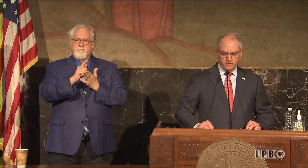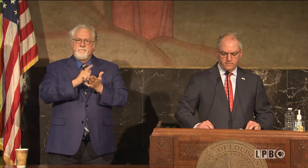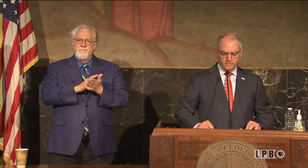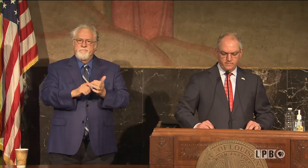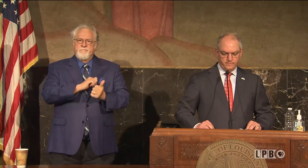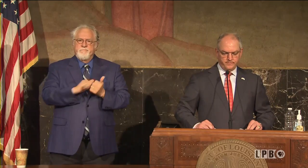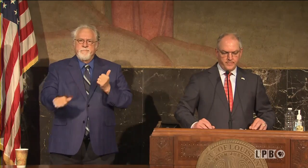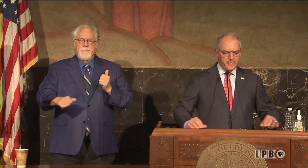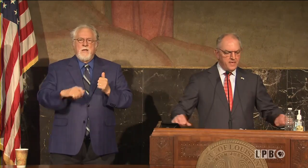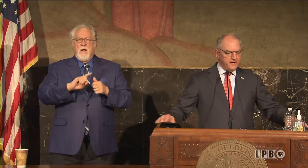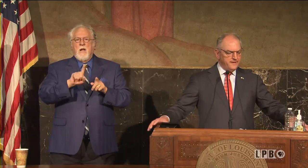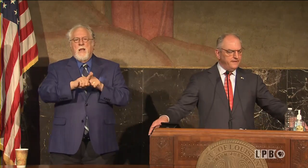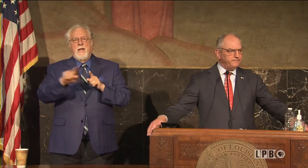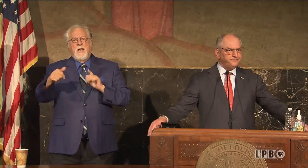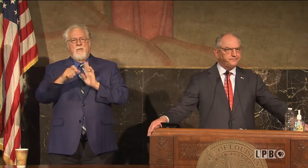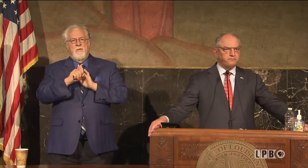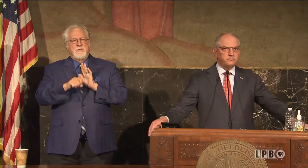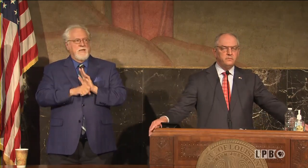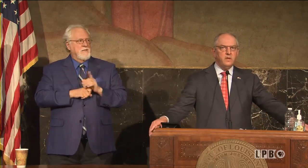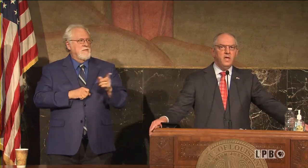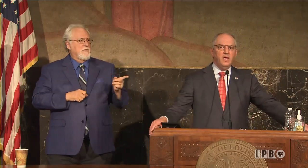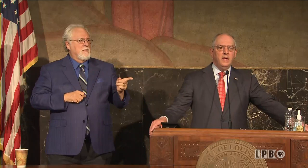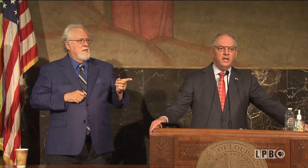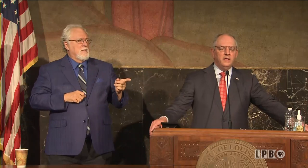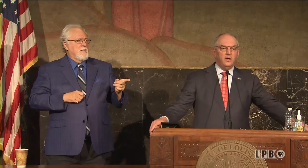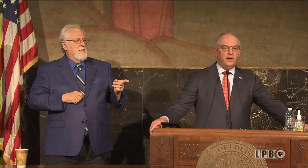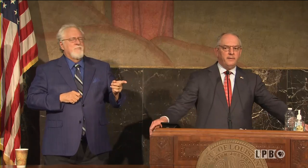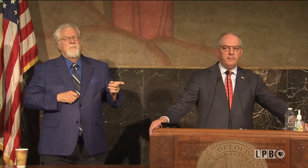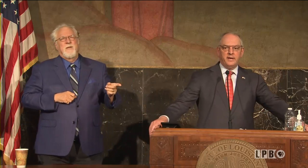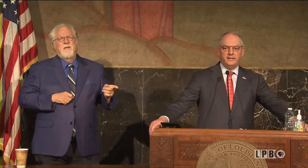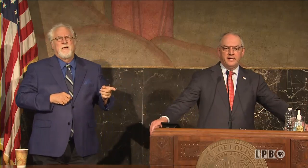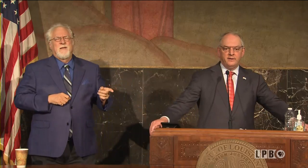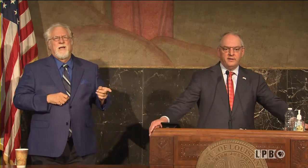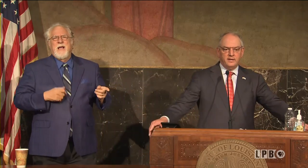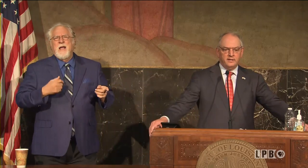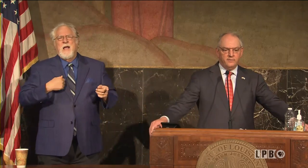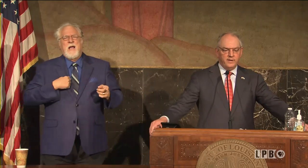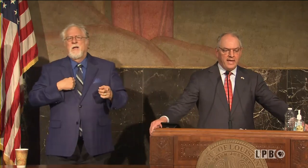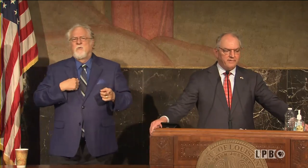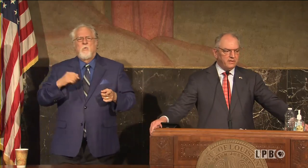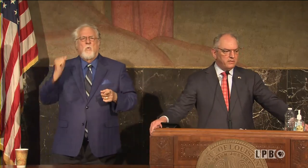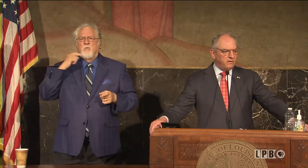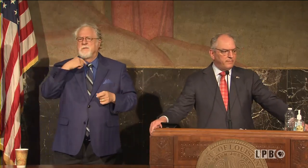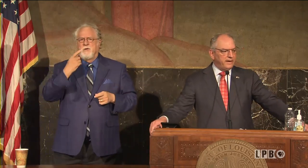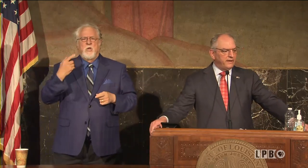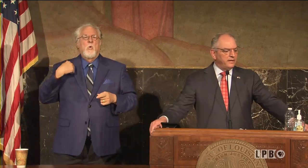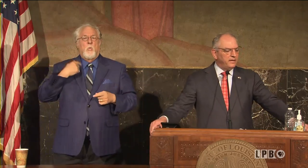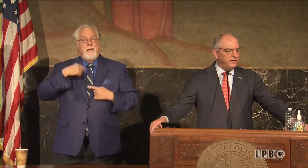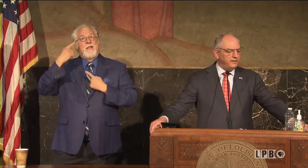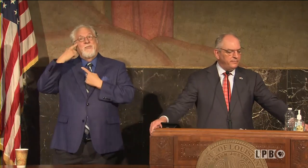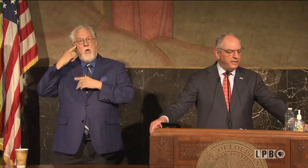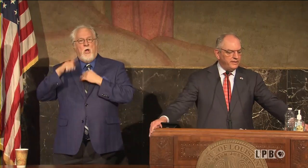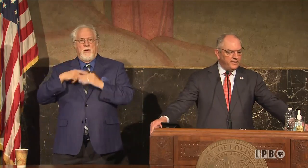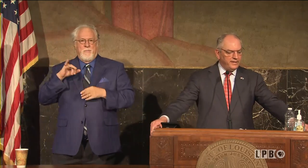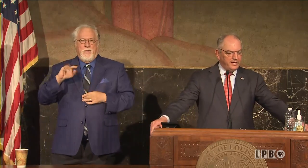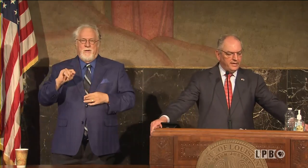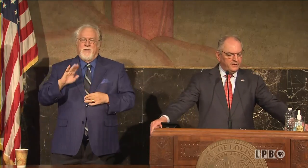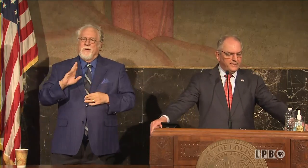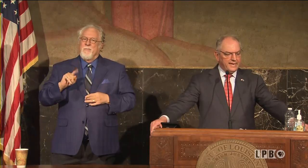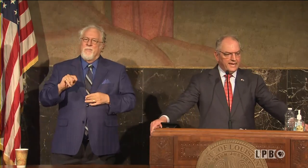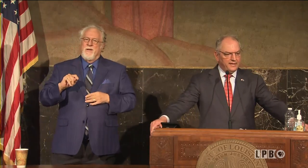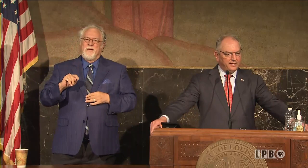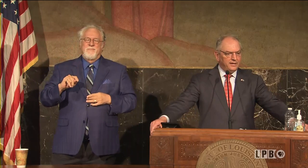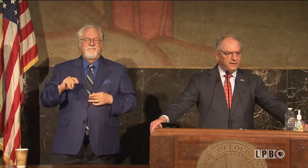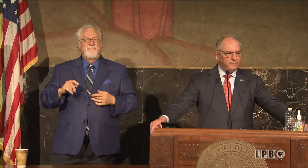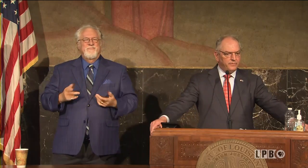like some other states have done, or is that still off the table? You know, I'm not going to tell you that we haven't thought about it, but at the end of